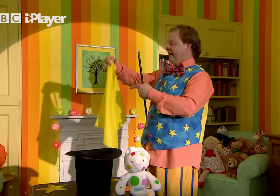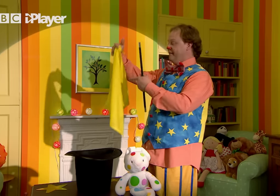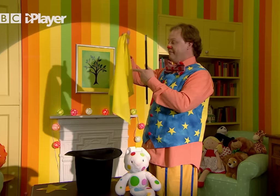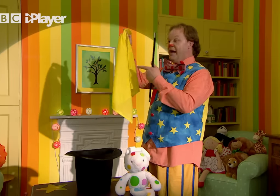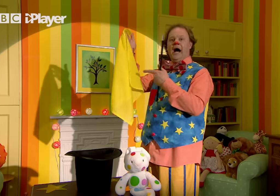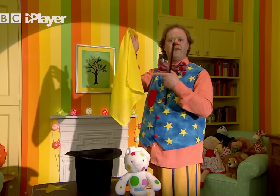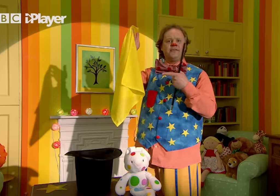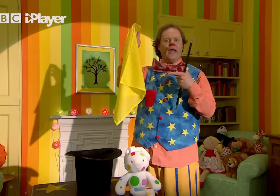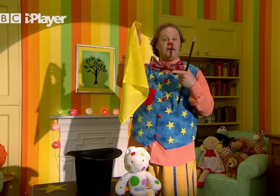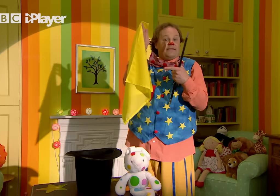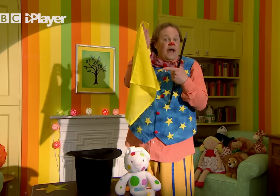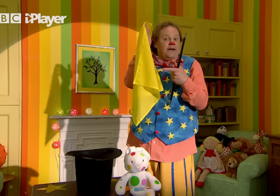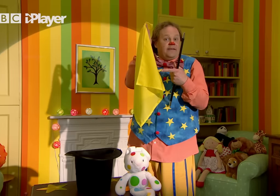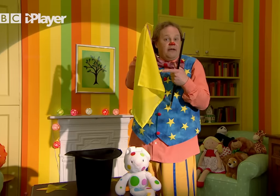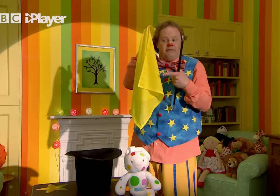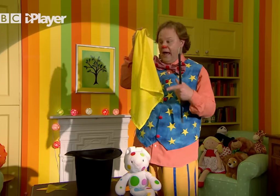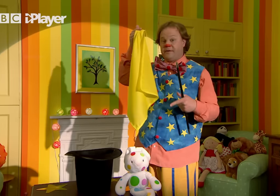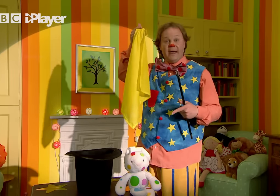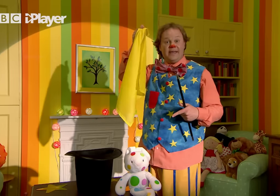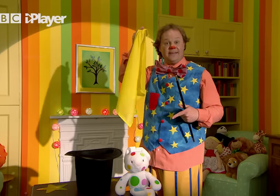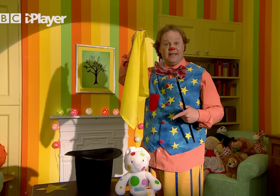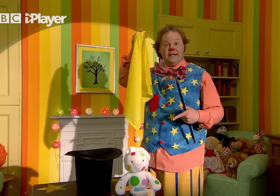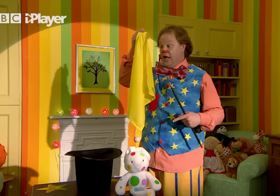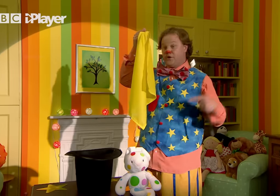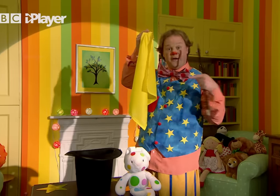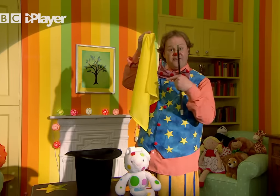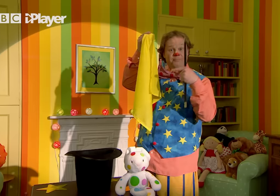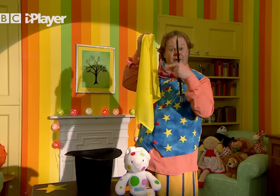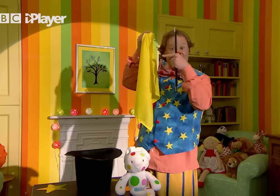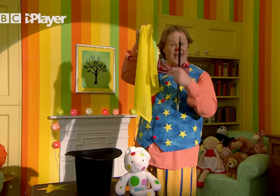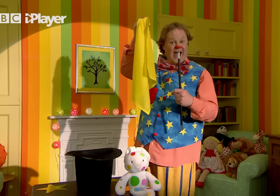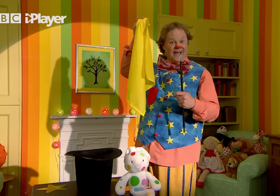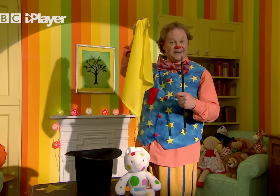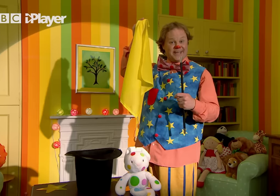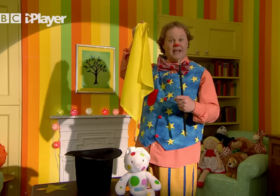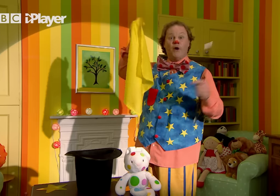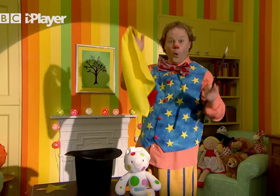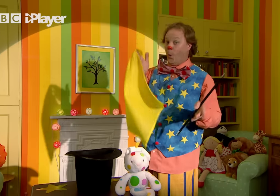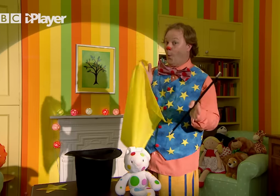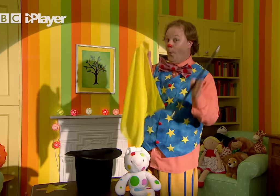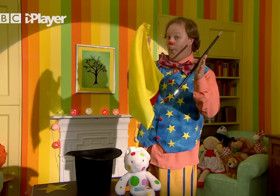Observe. I shall take this handkerchief and make it in to a spotty handkerchief. Ooh!